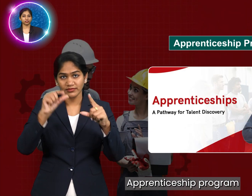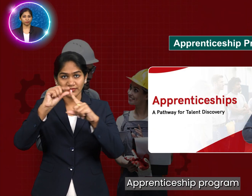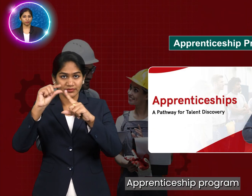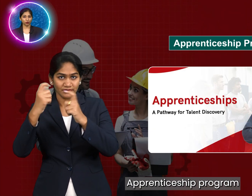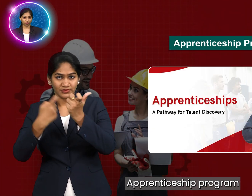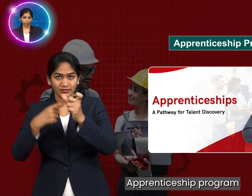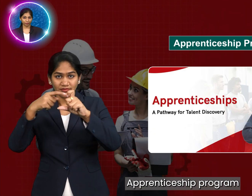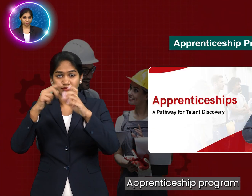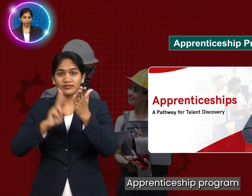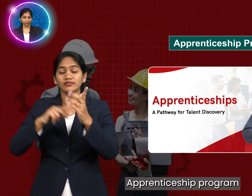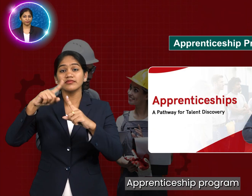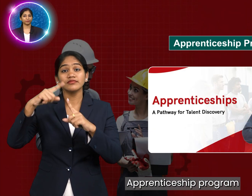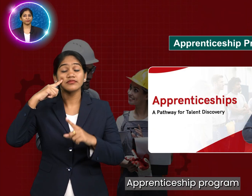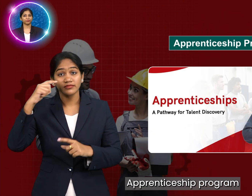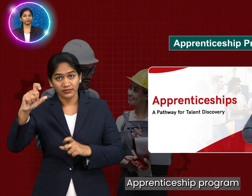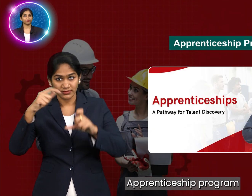Apprenticeship program.